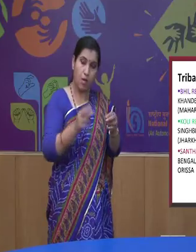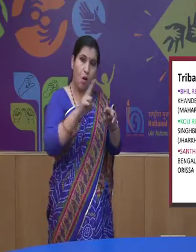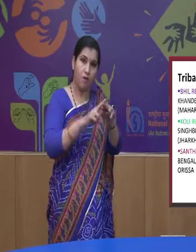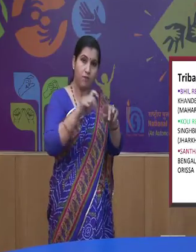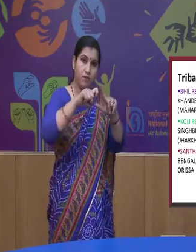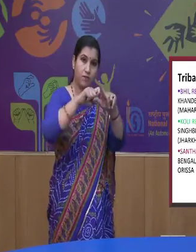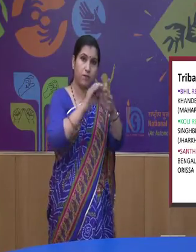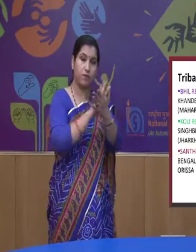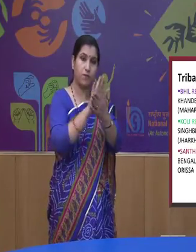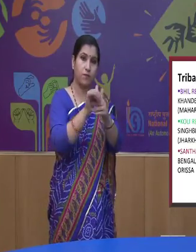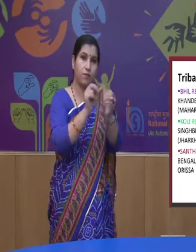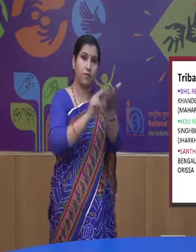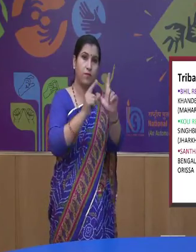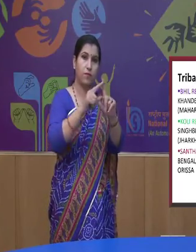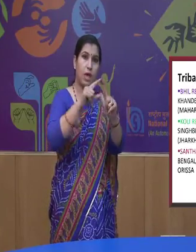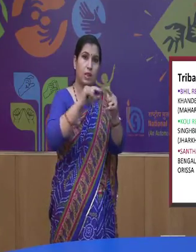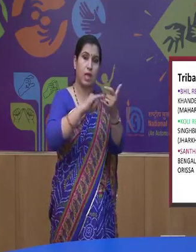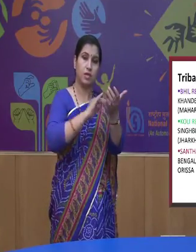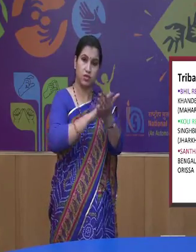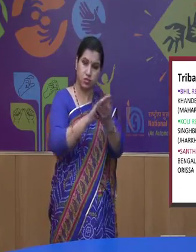and in Jharkhand,